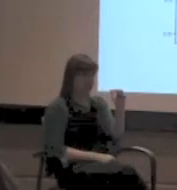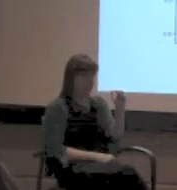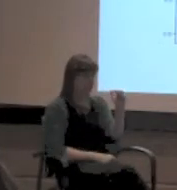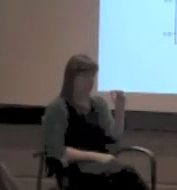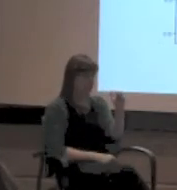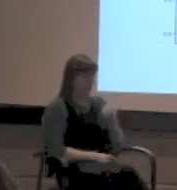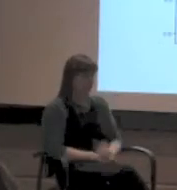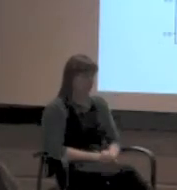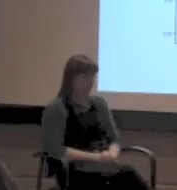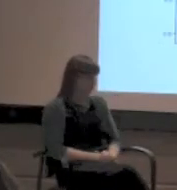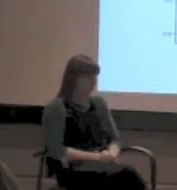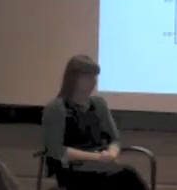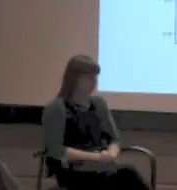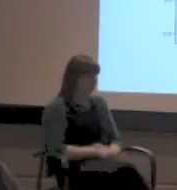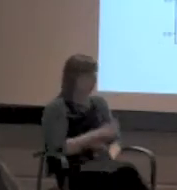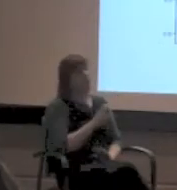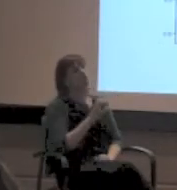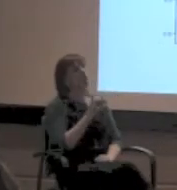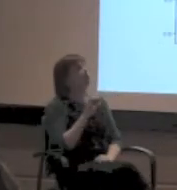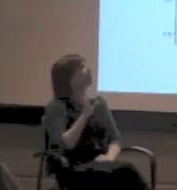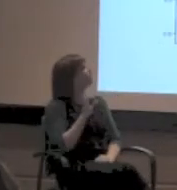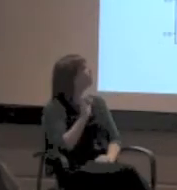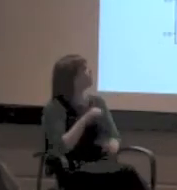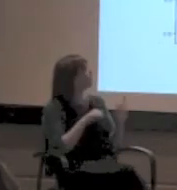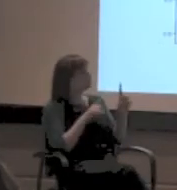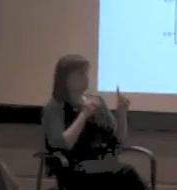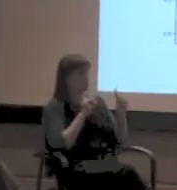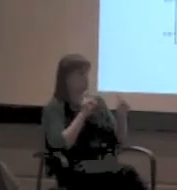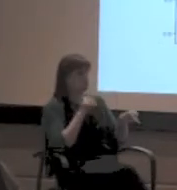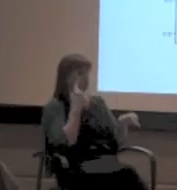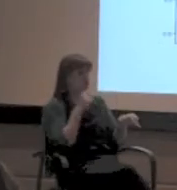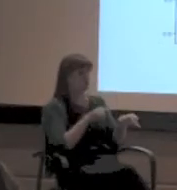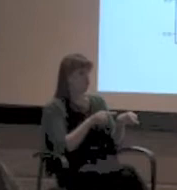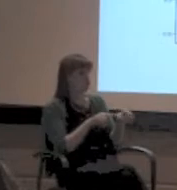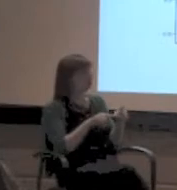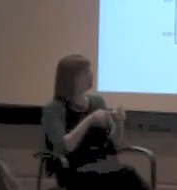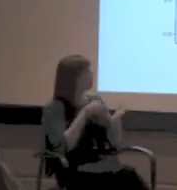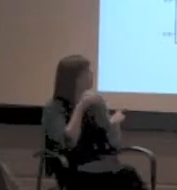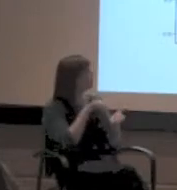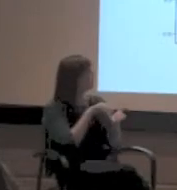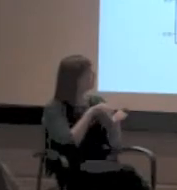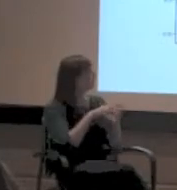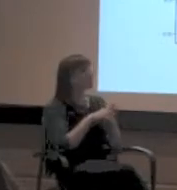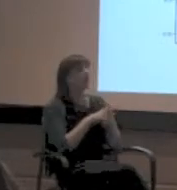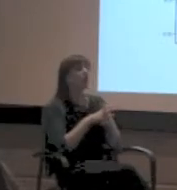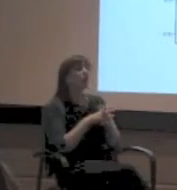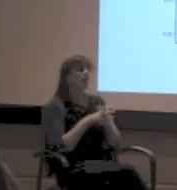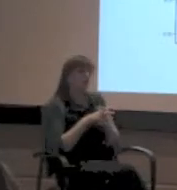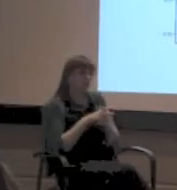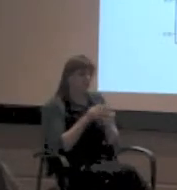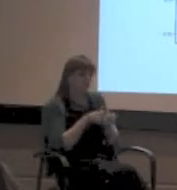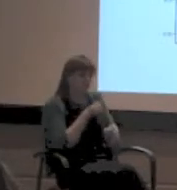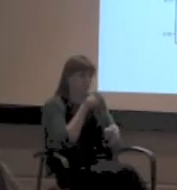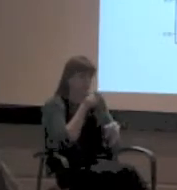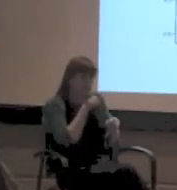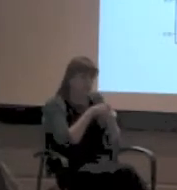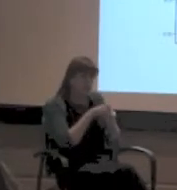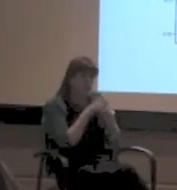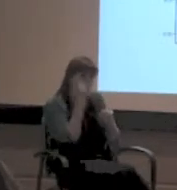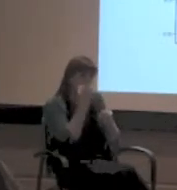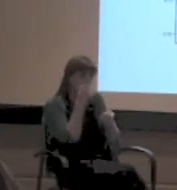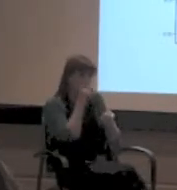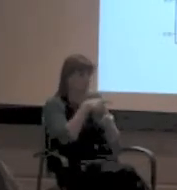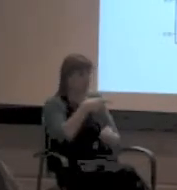Okay, so those were the implications of that study, and then I real life implications. Now there's certain circumstances where we do need a programmable